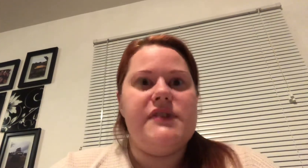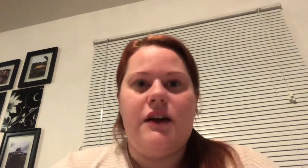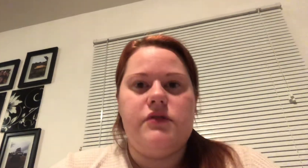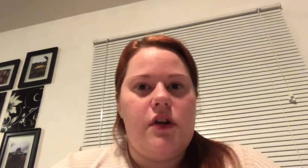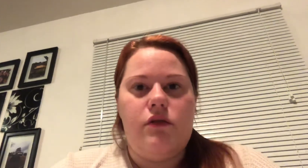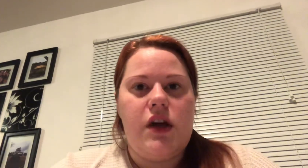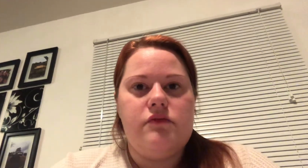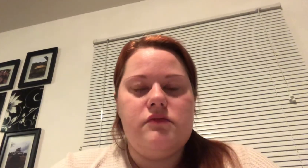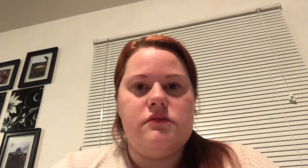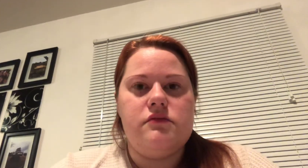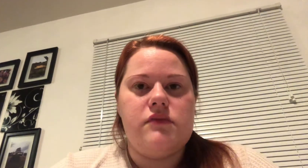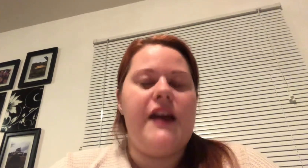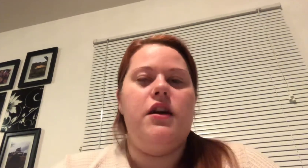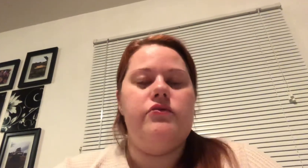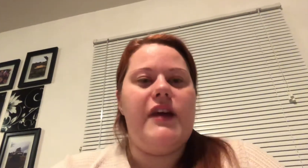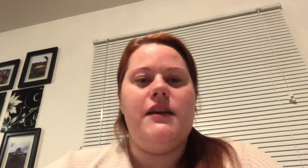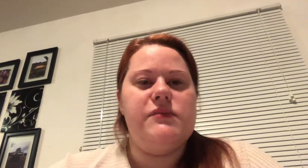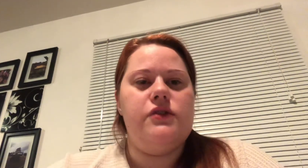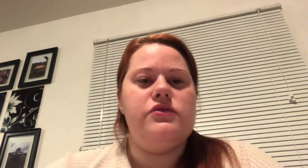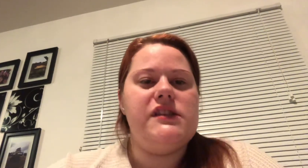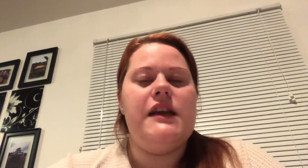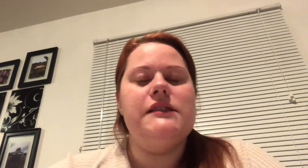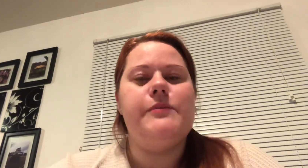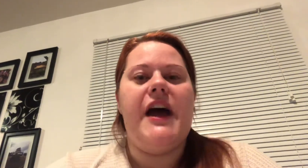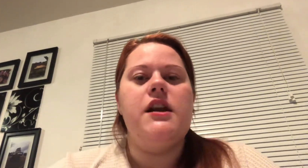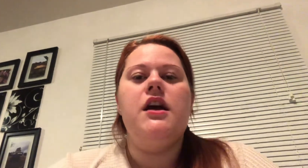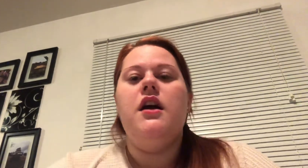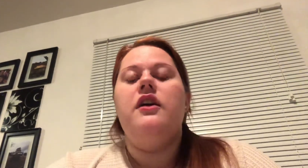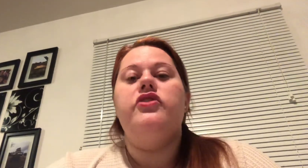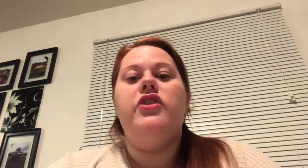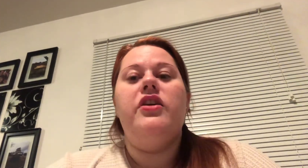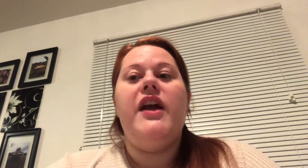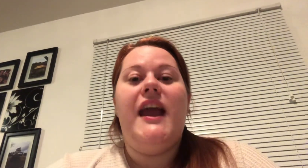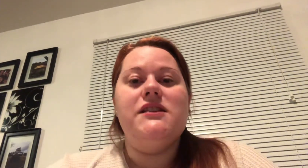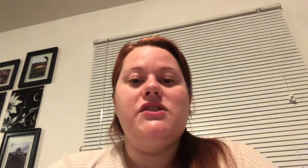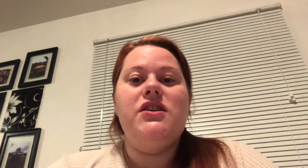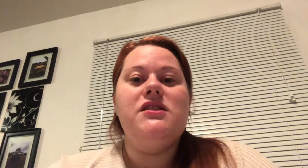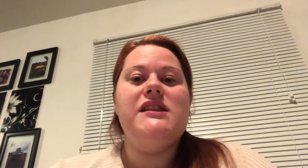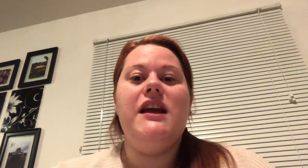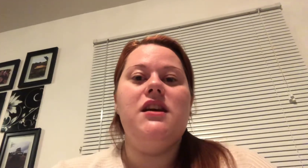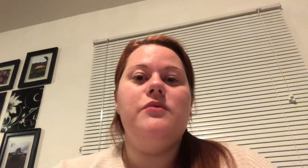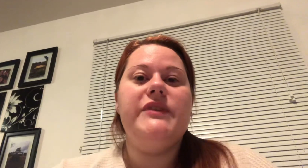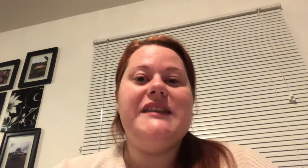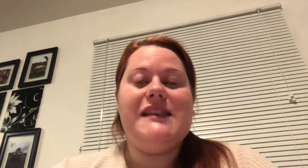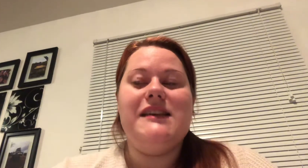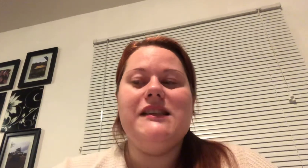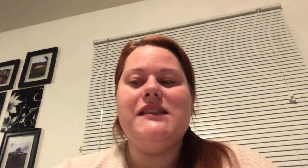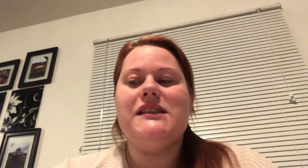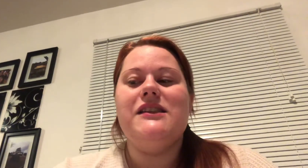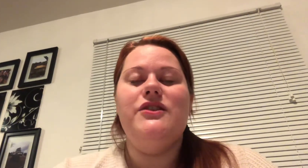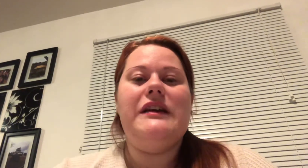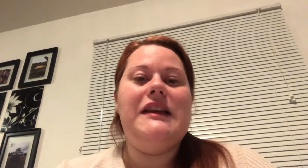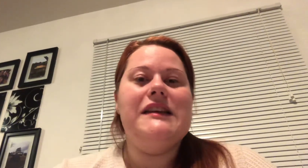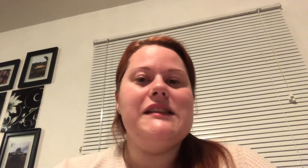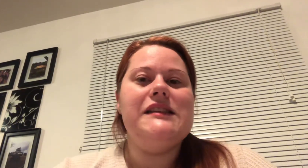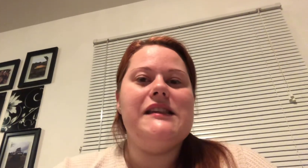South Dakota? I know, random social studies, but your answer to get a complete sentence, you can easily say